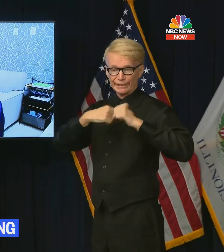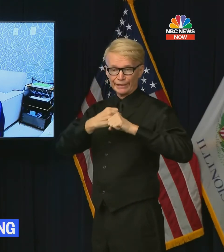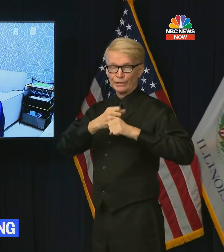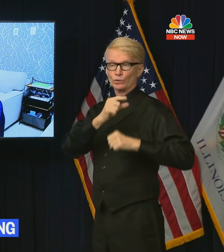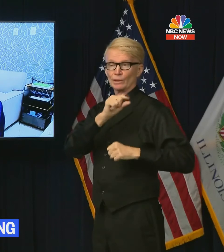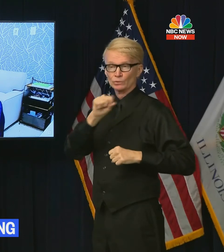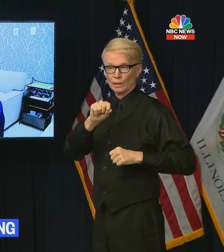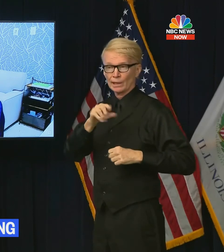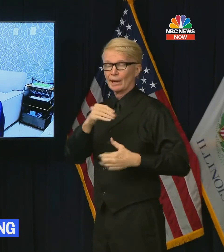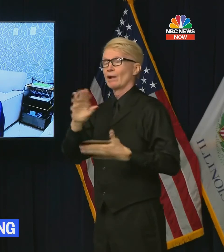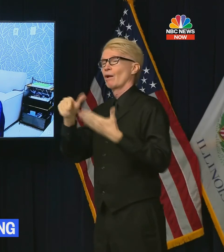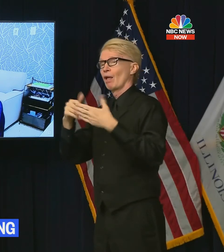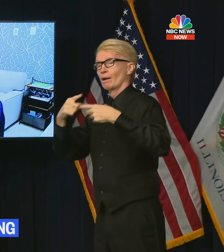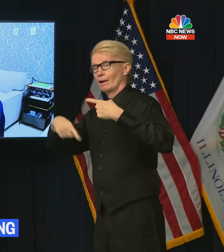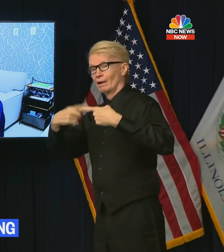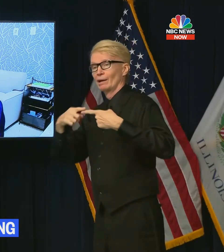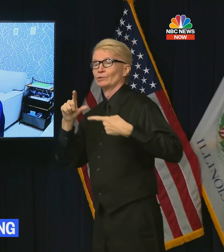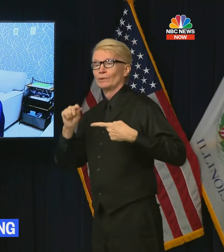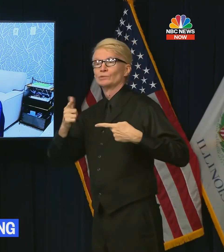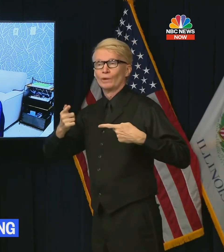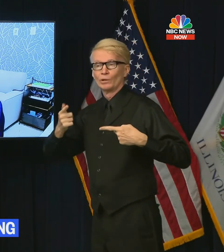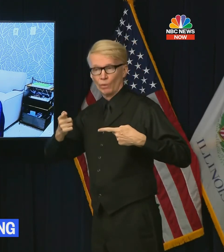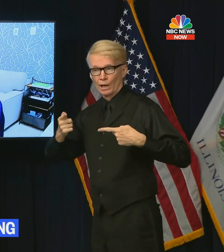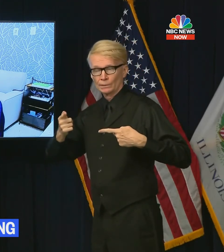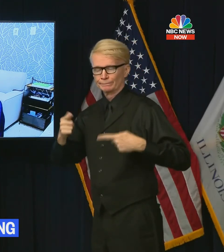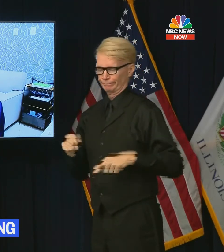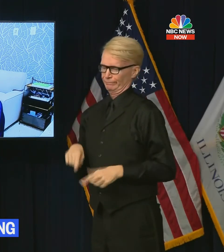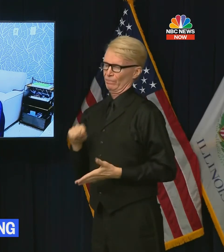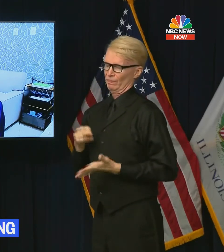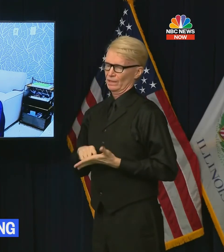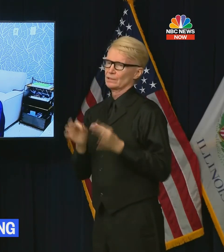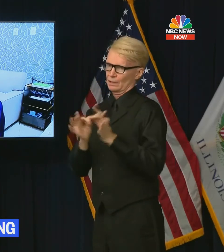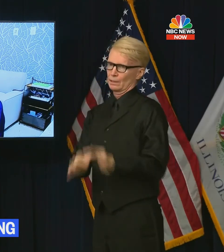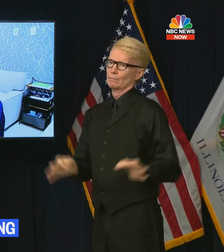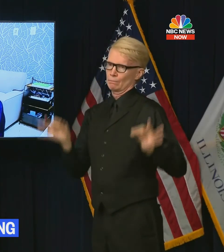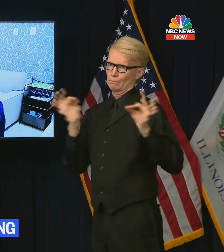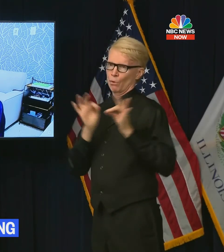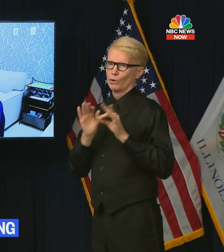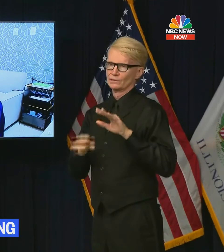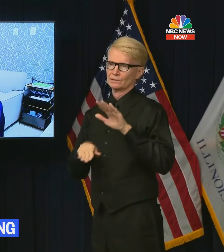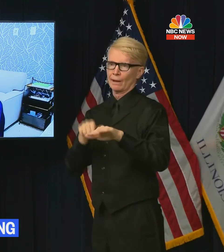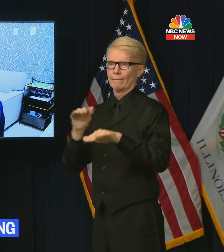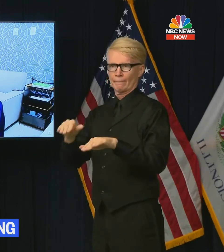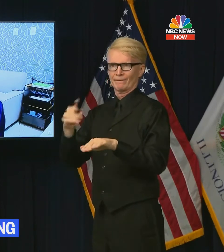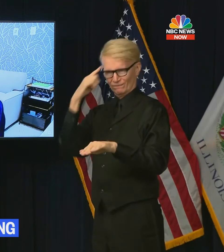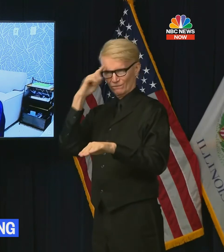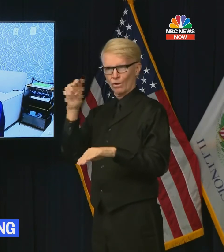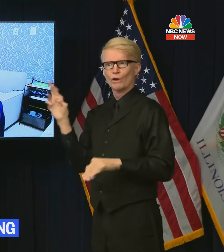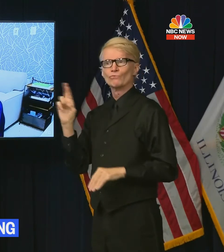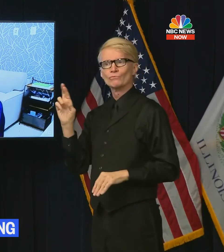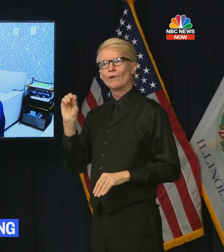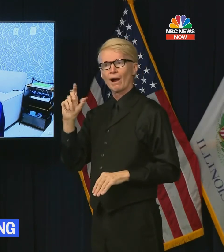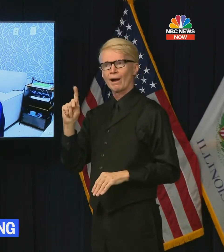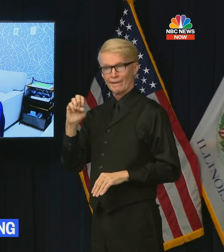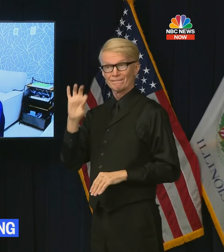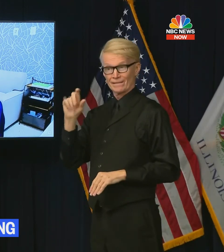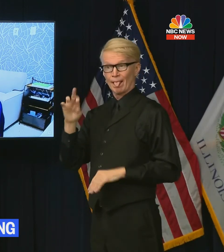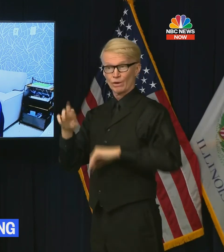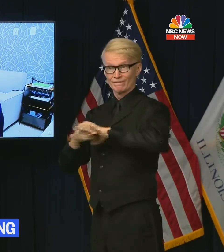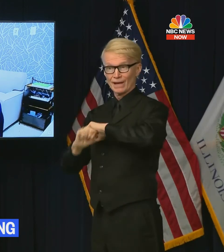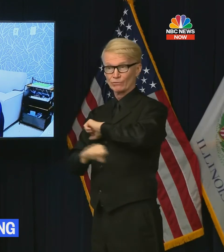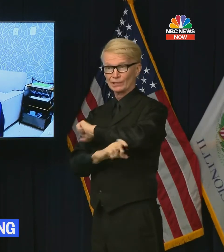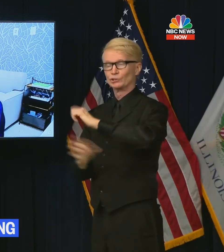certainly nearly all of 2021. This has been an important step forward for the Rockefeller Foundation in partnership with